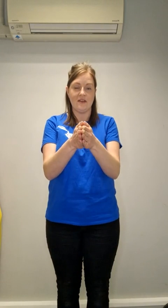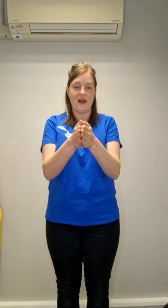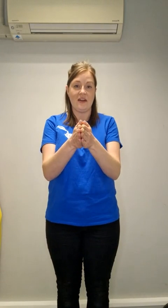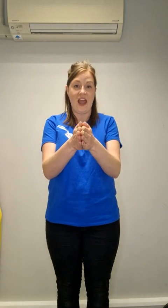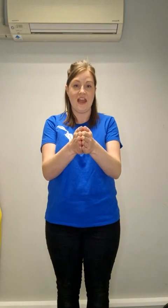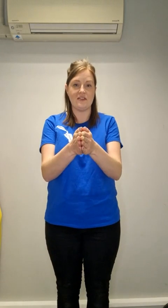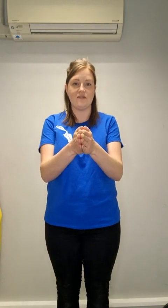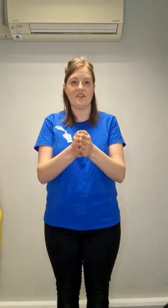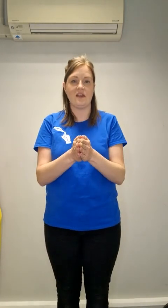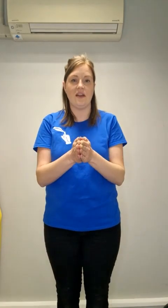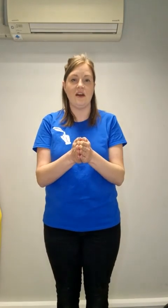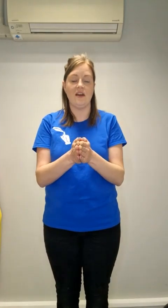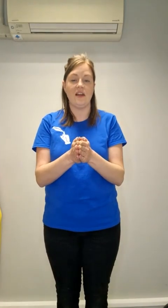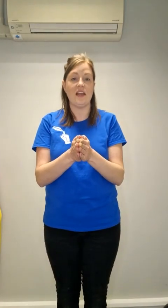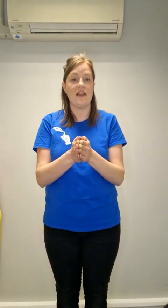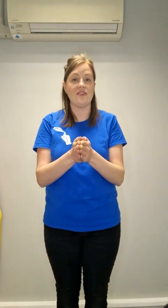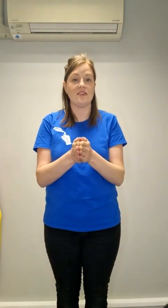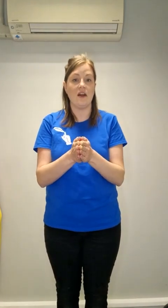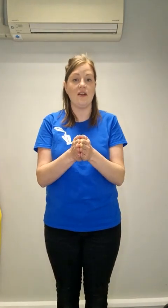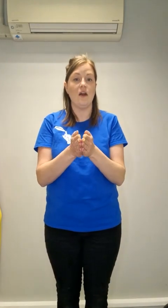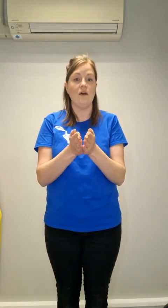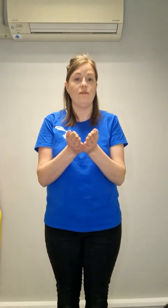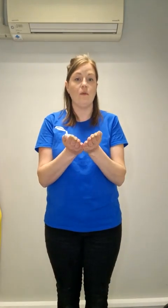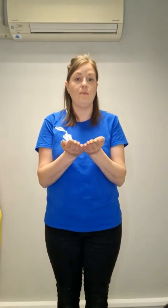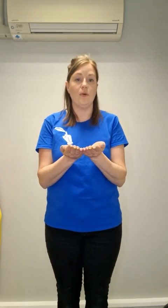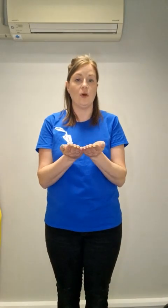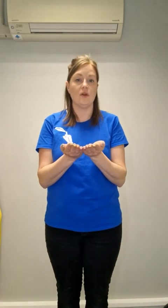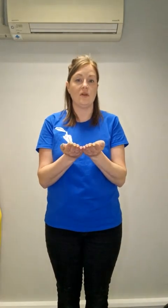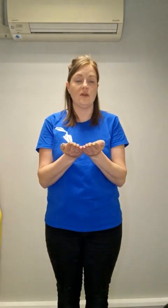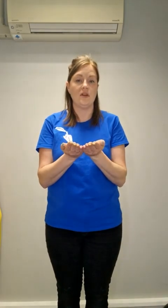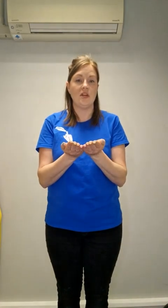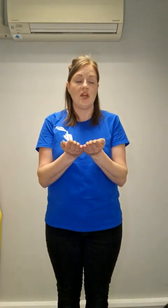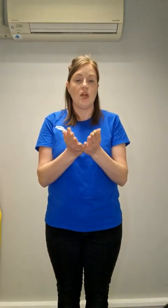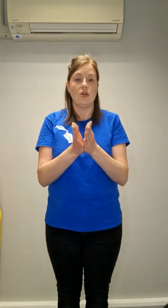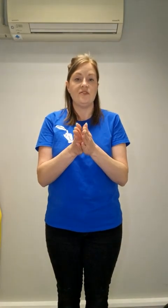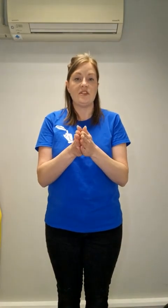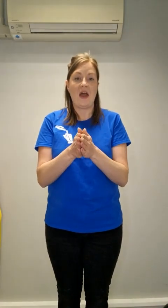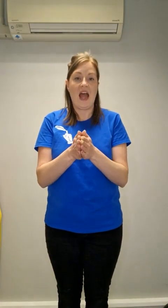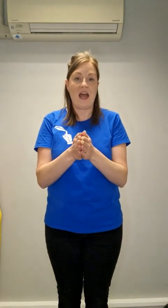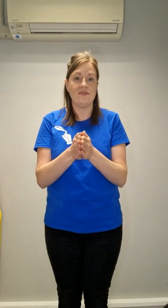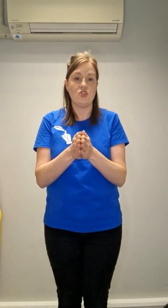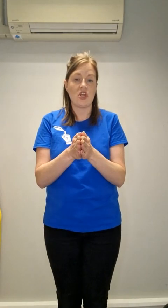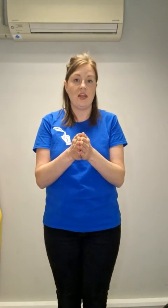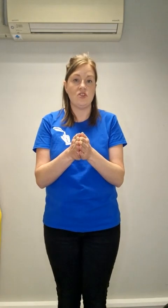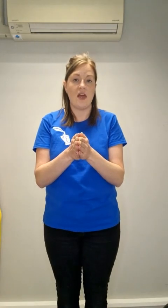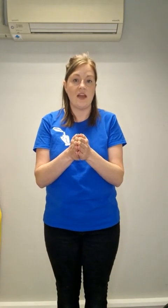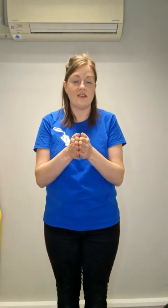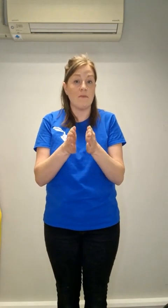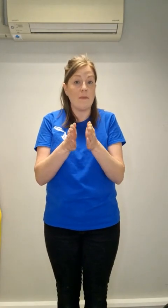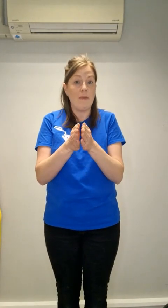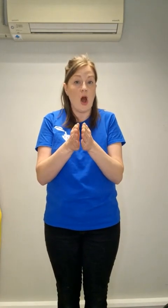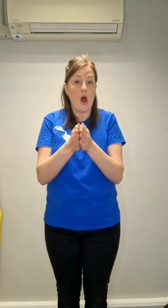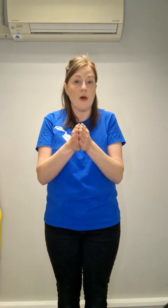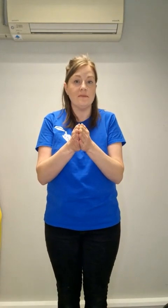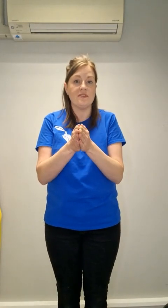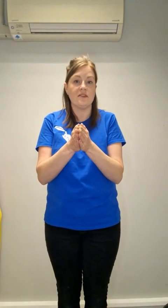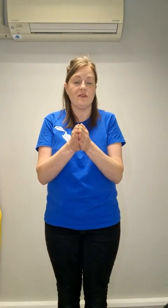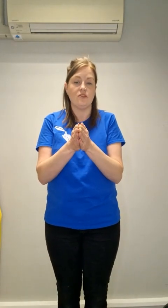and ahead of the signer, like in the sign for book. Notice my hands change there, so my palms